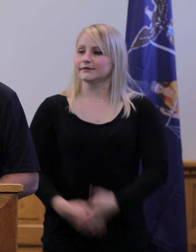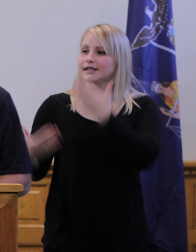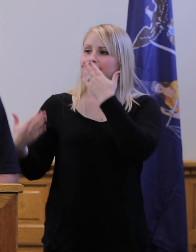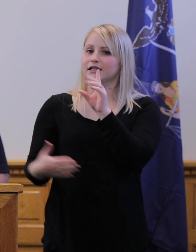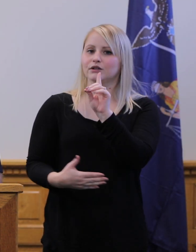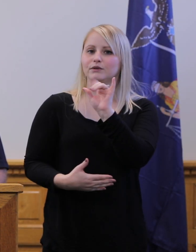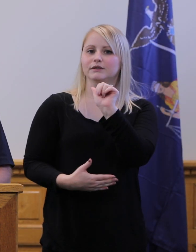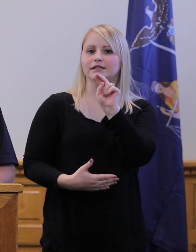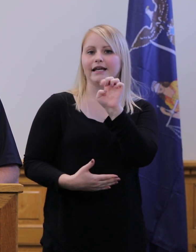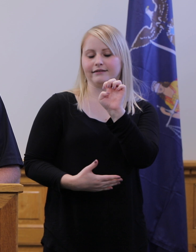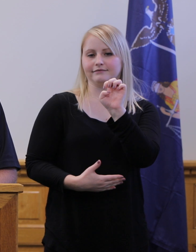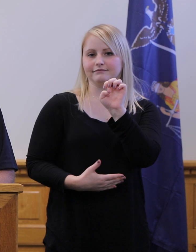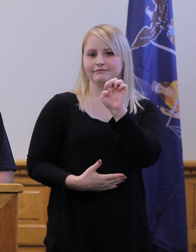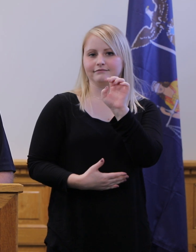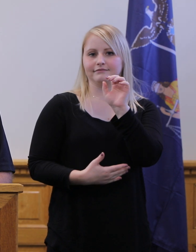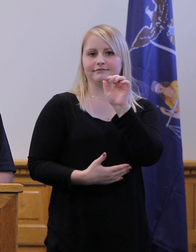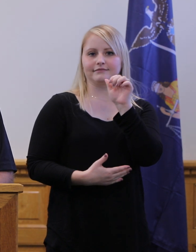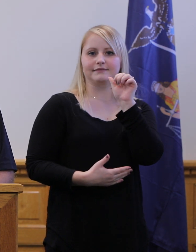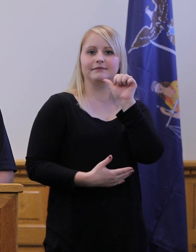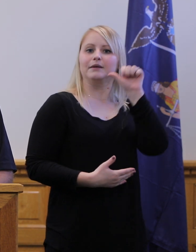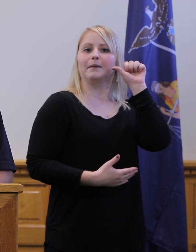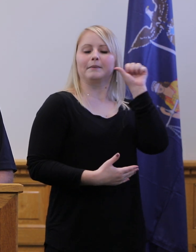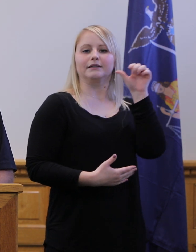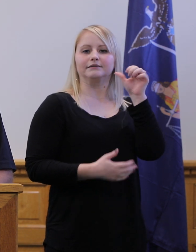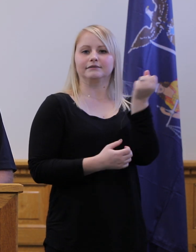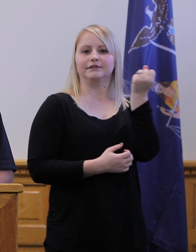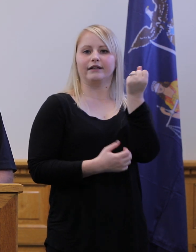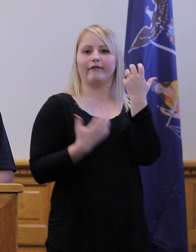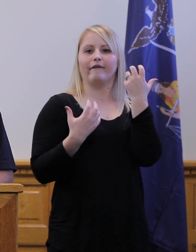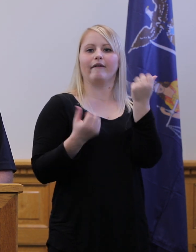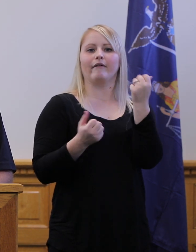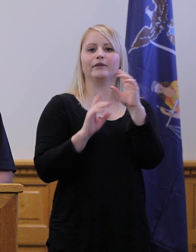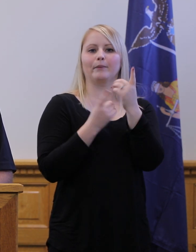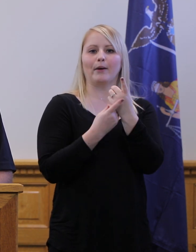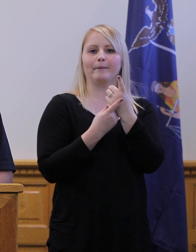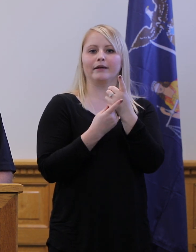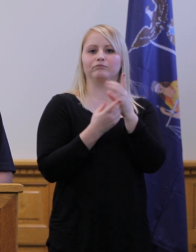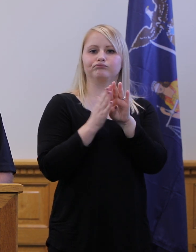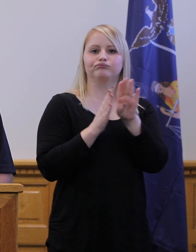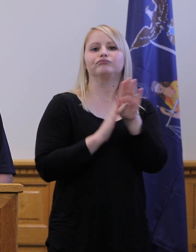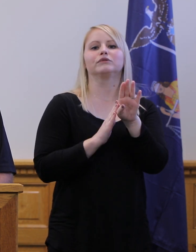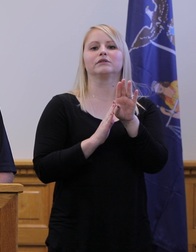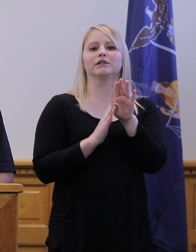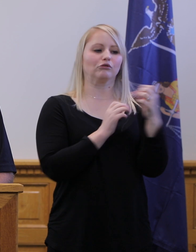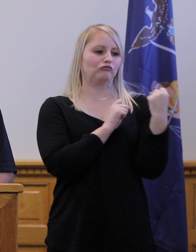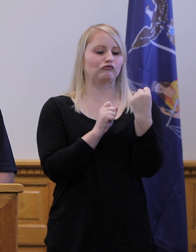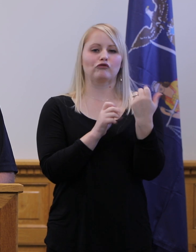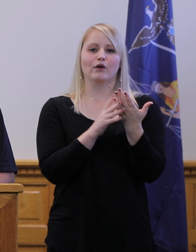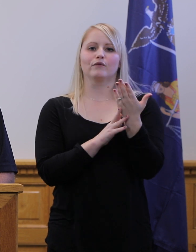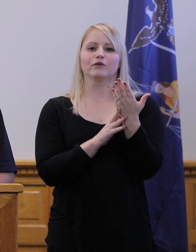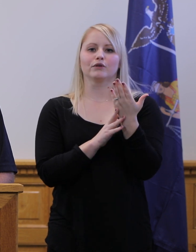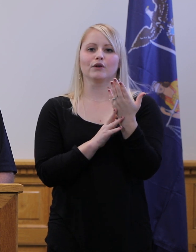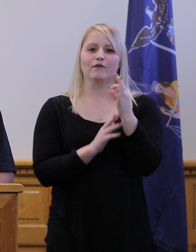Thank you, Diane. This past Saturday, our health department conducted a DriveThru Flu Clinic as part of its Public Health Emergency Preparedness